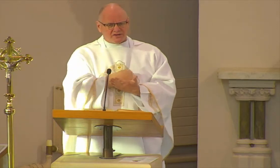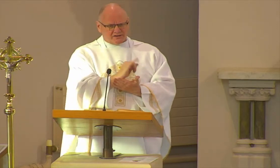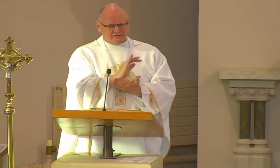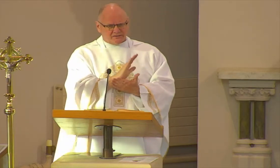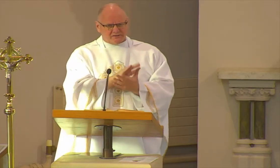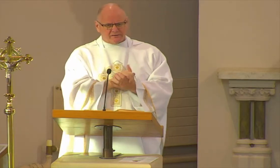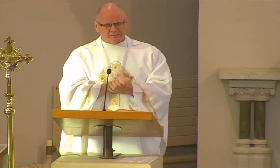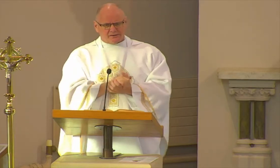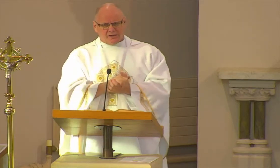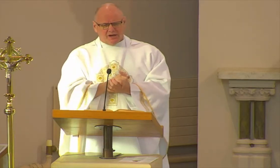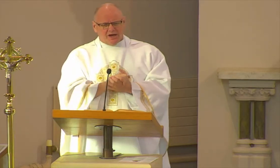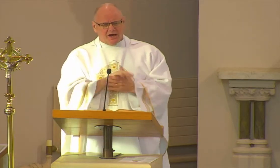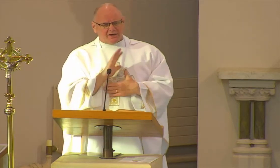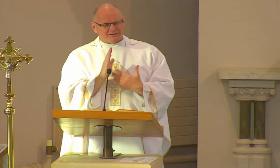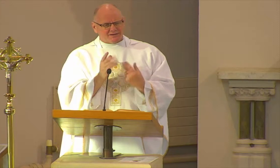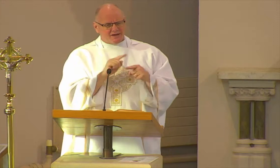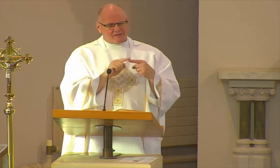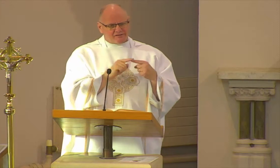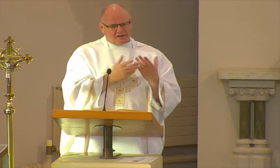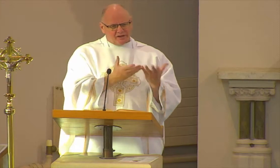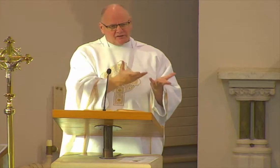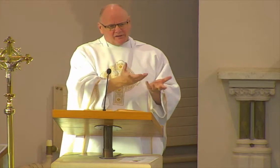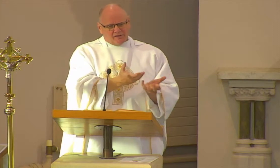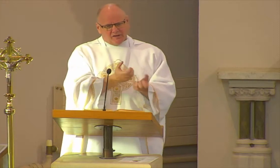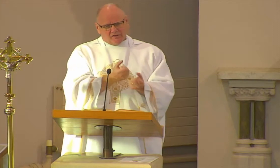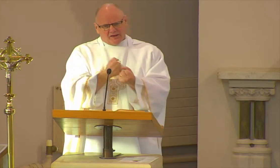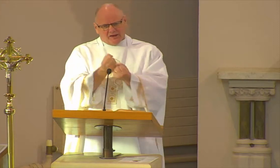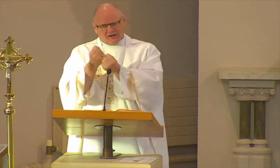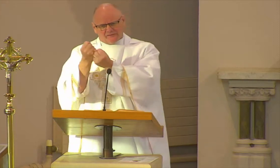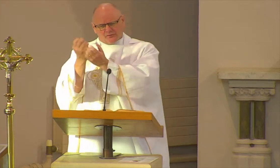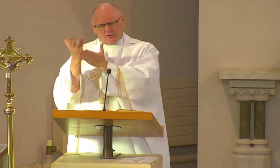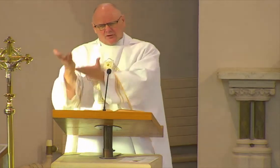rejected and everything they have to offer.